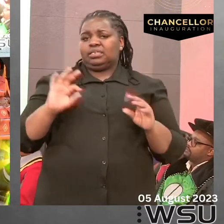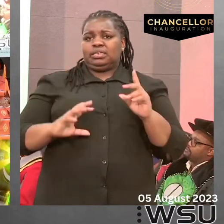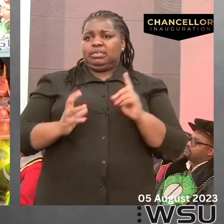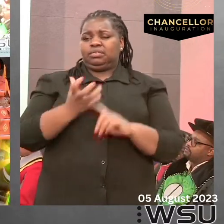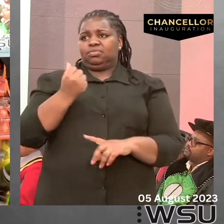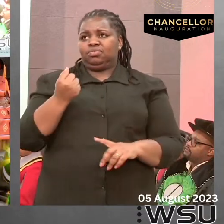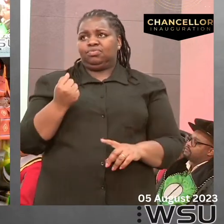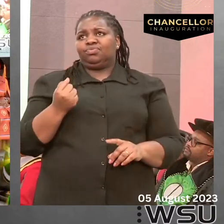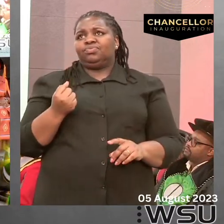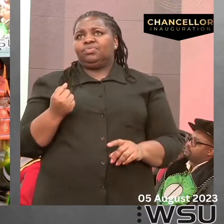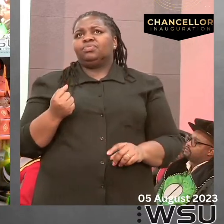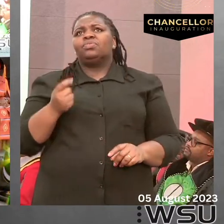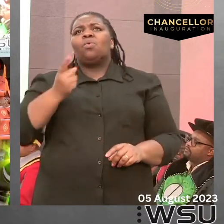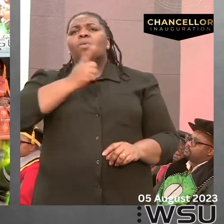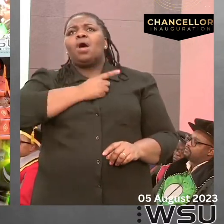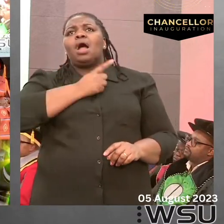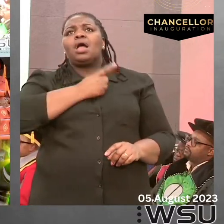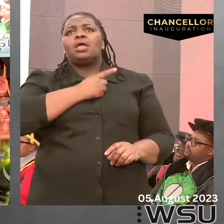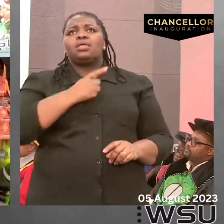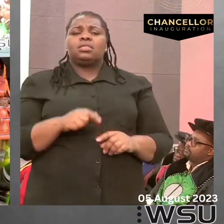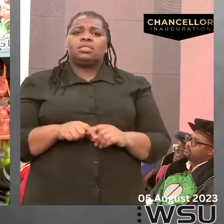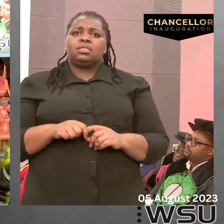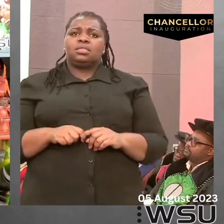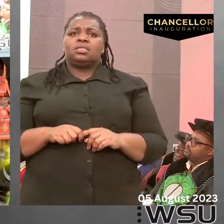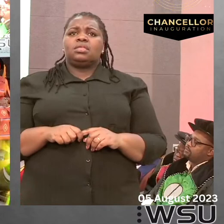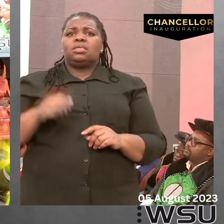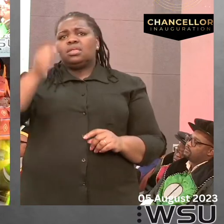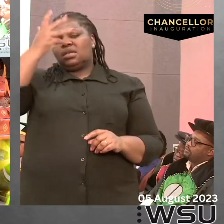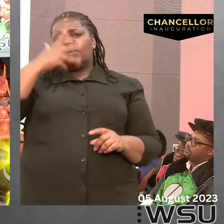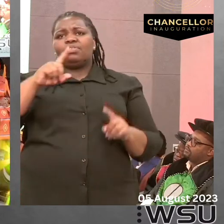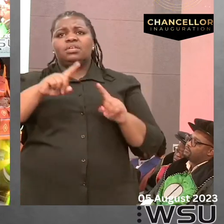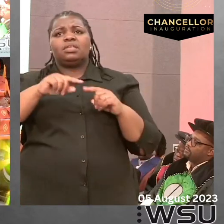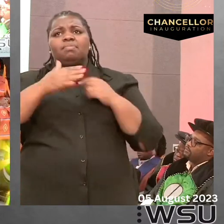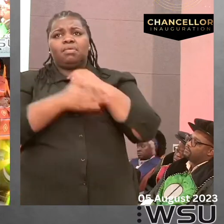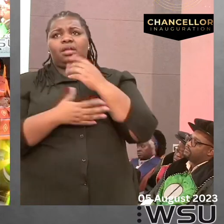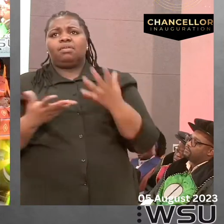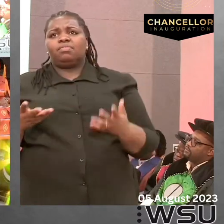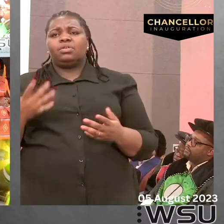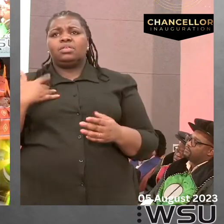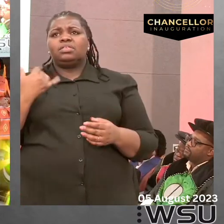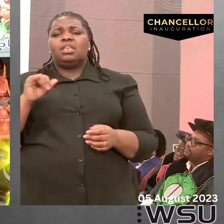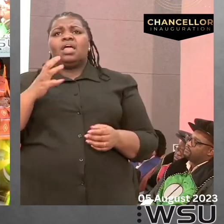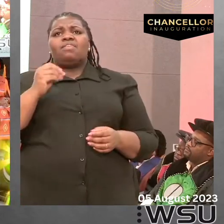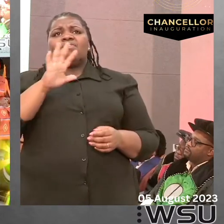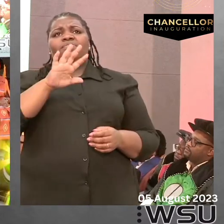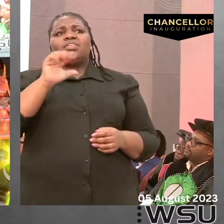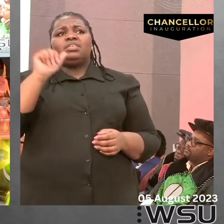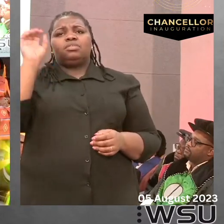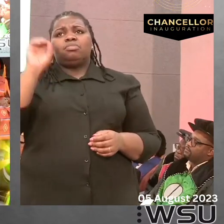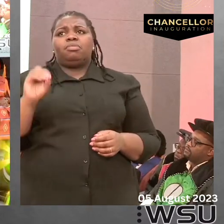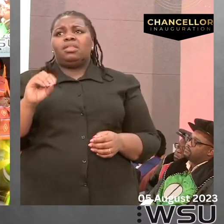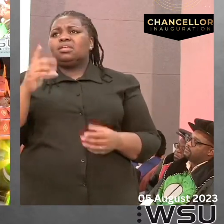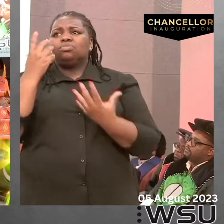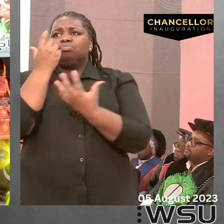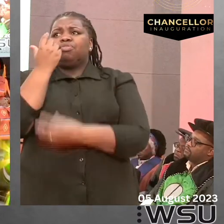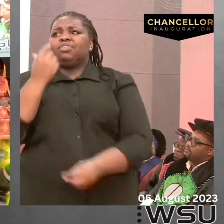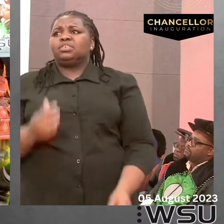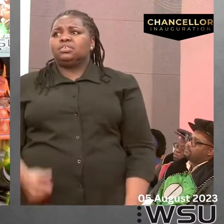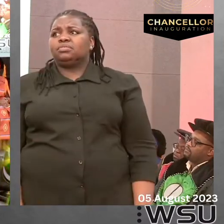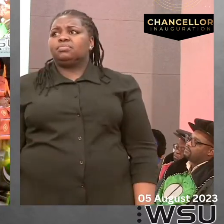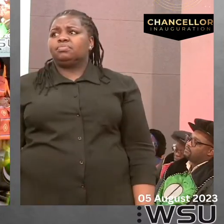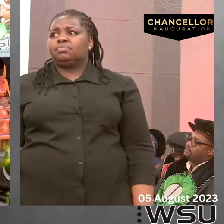things, why in Africa and this country, we still have 56% of our people in poverty?